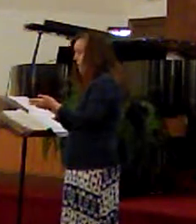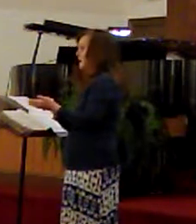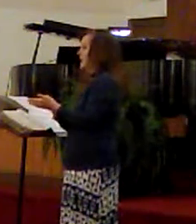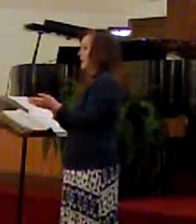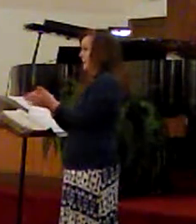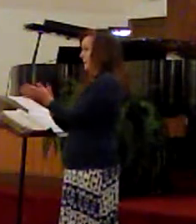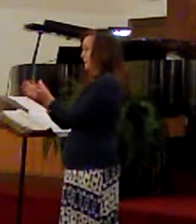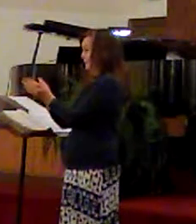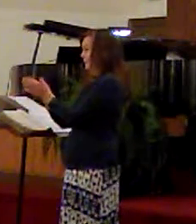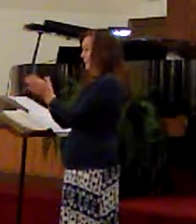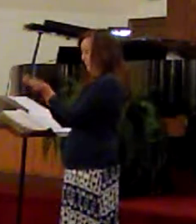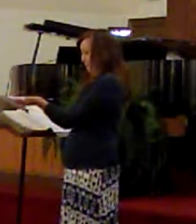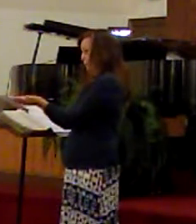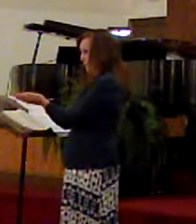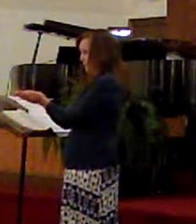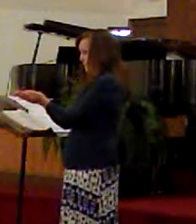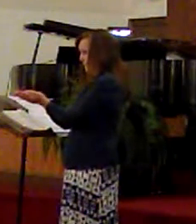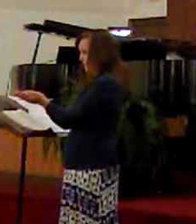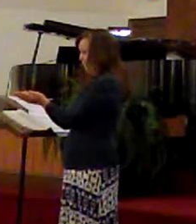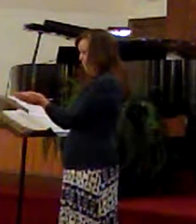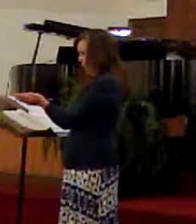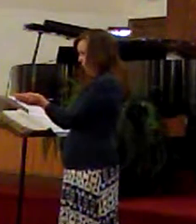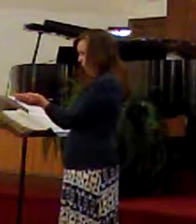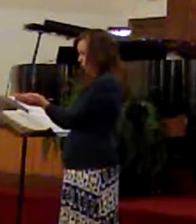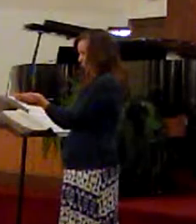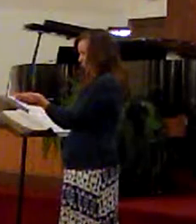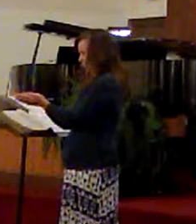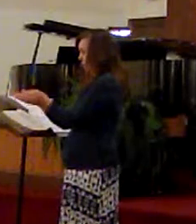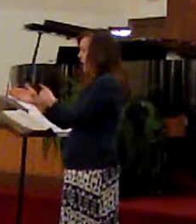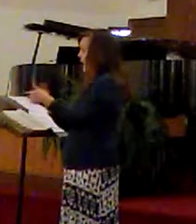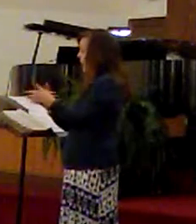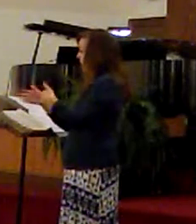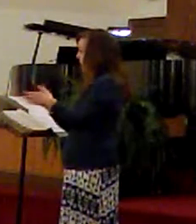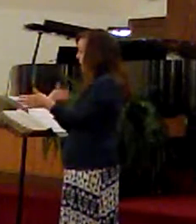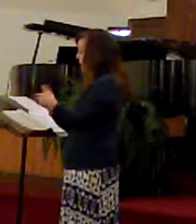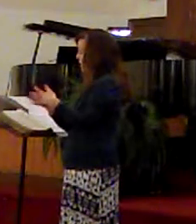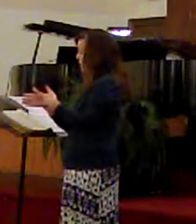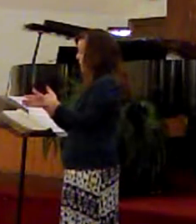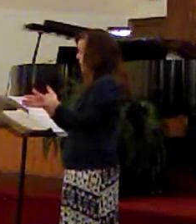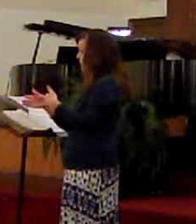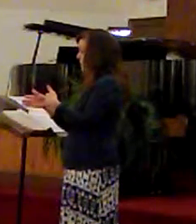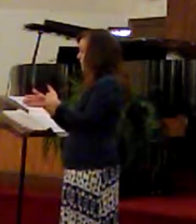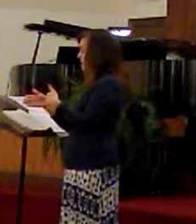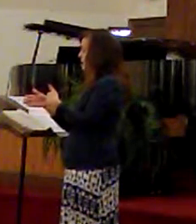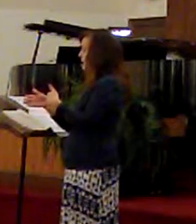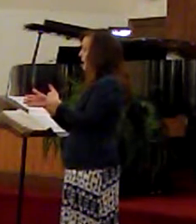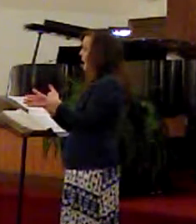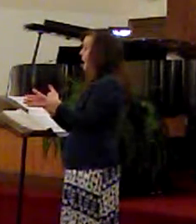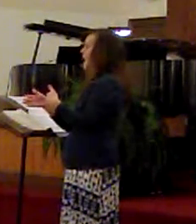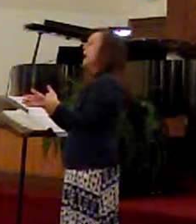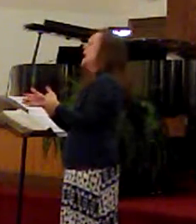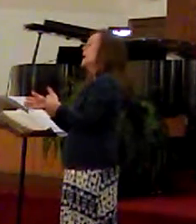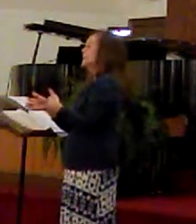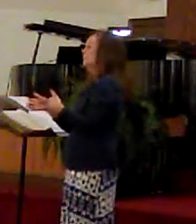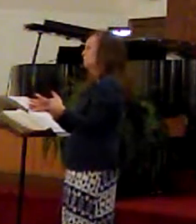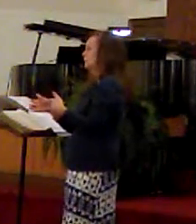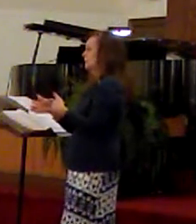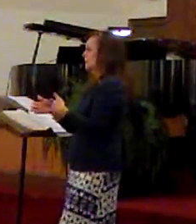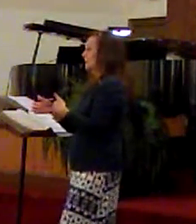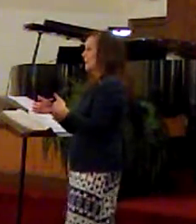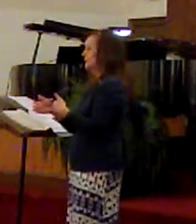Look at that next word. However, they all contain the biases of